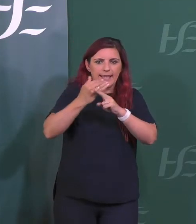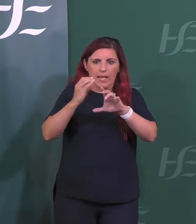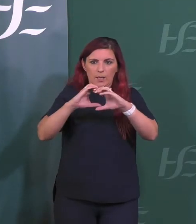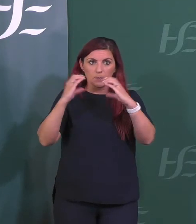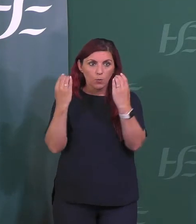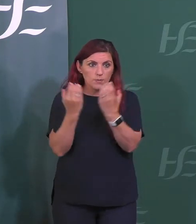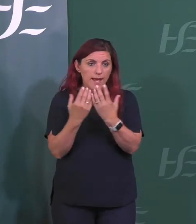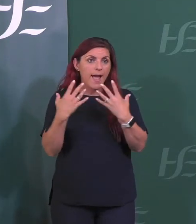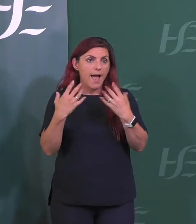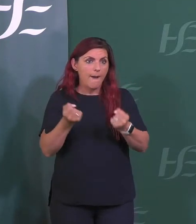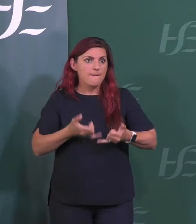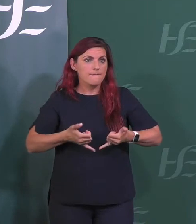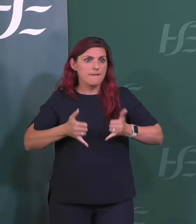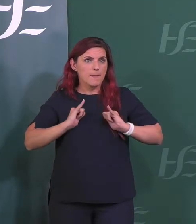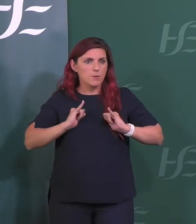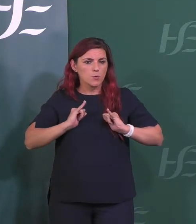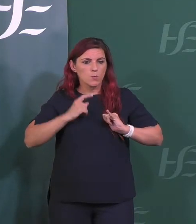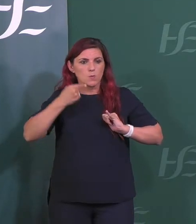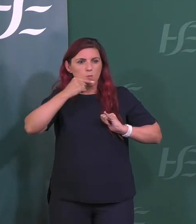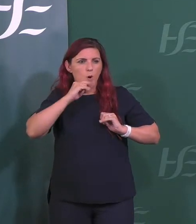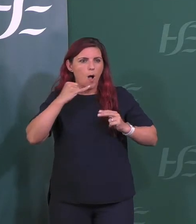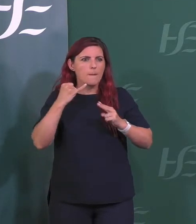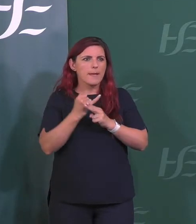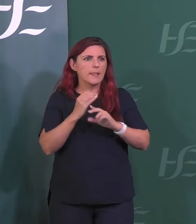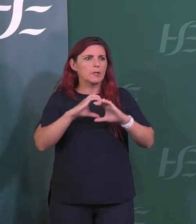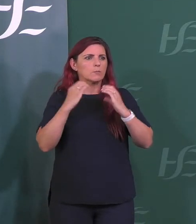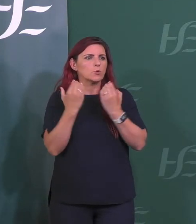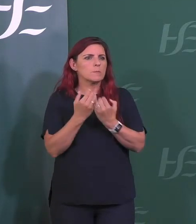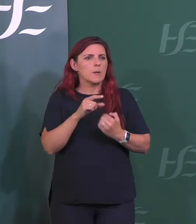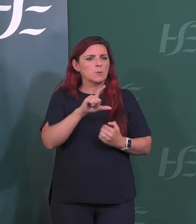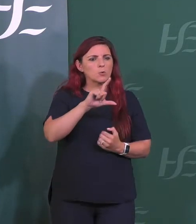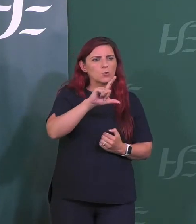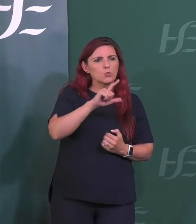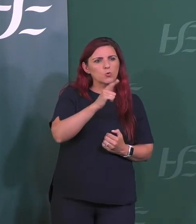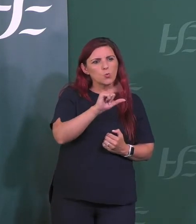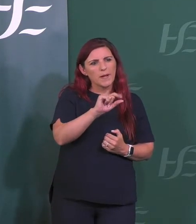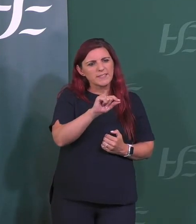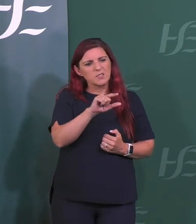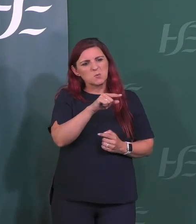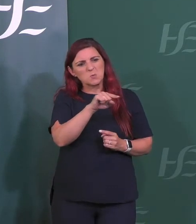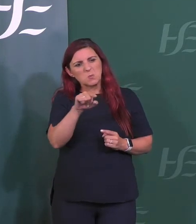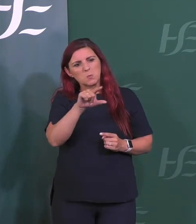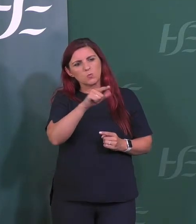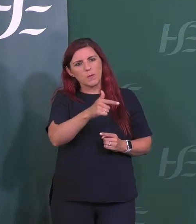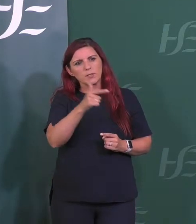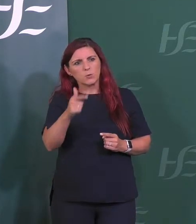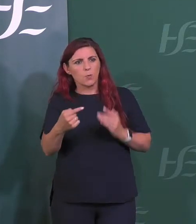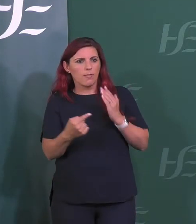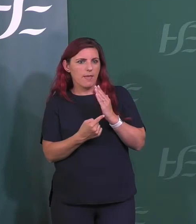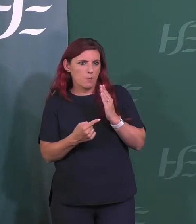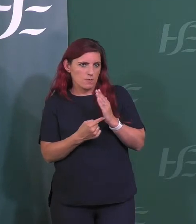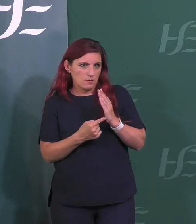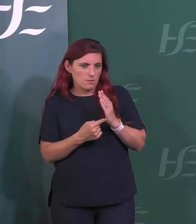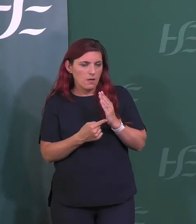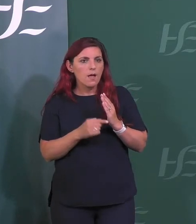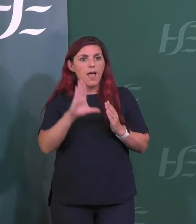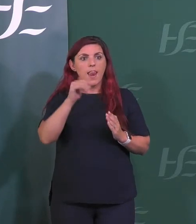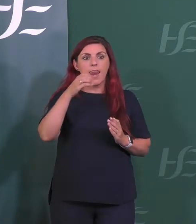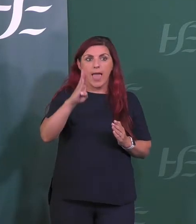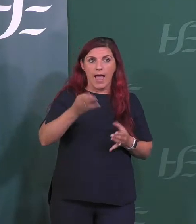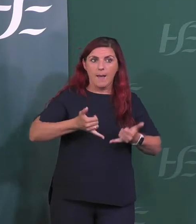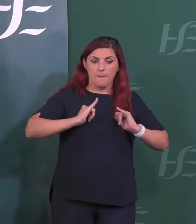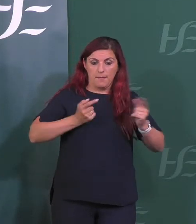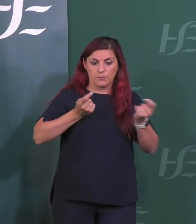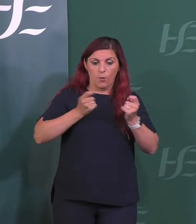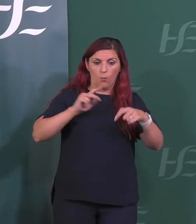capacity for swabbing in the community of between 20 and 22,000 per day. Overall, we've built up our lab capacity to over 30,000 per day at the